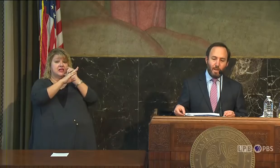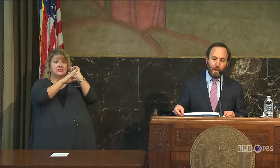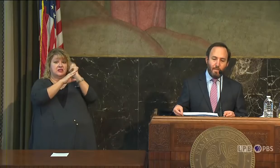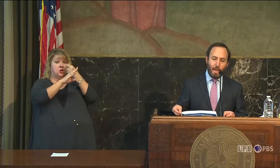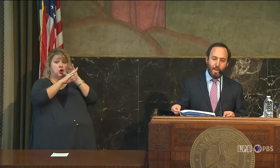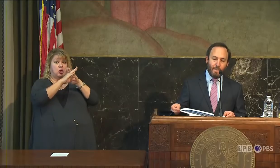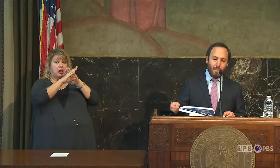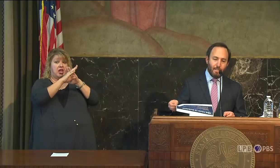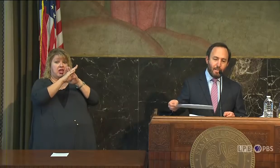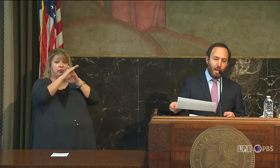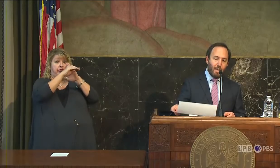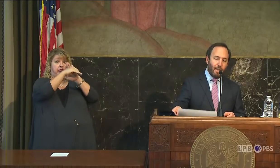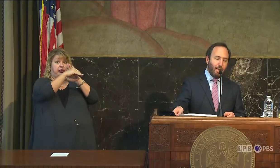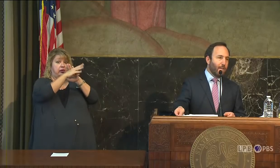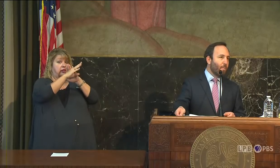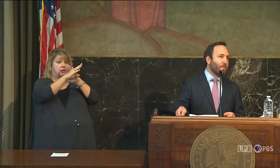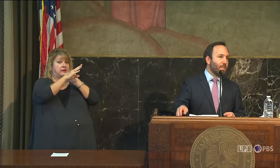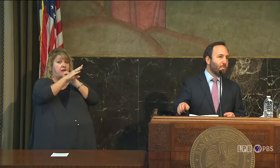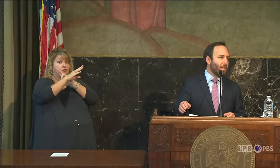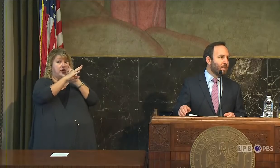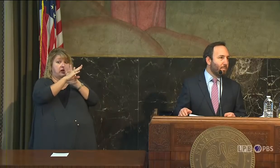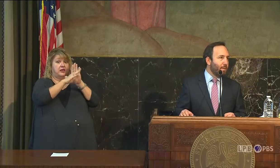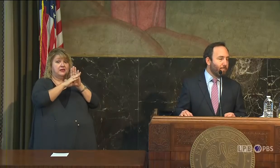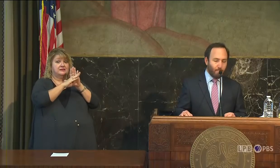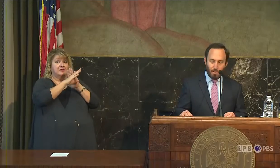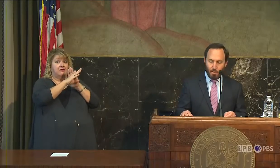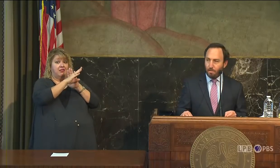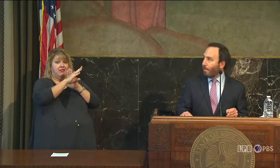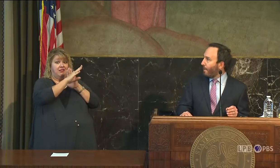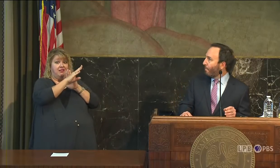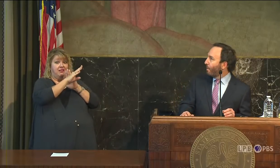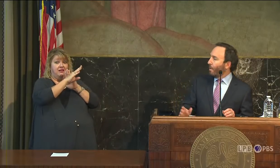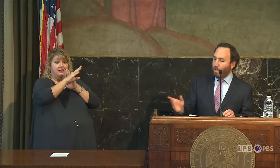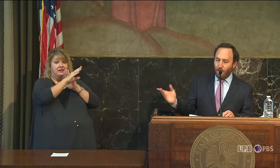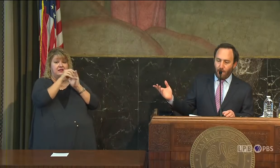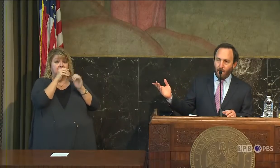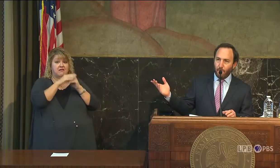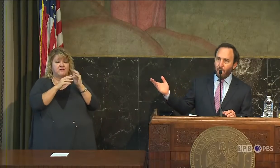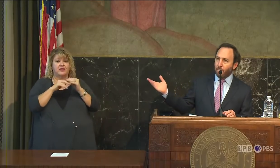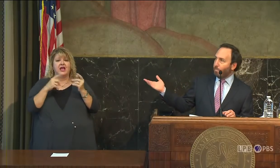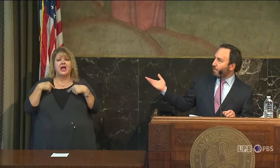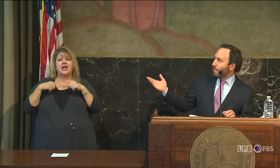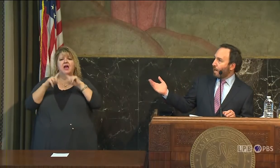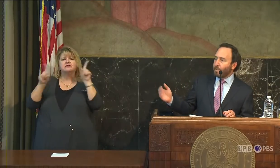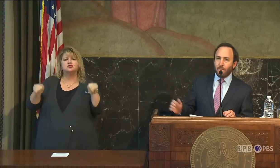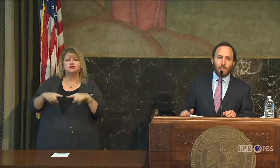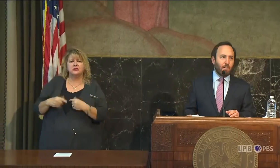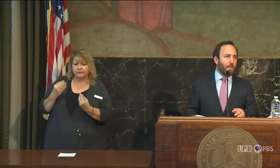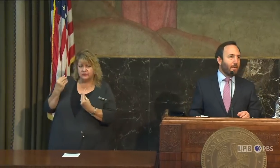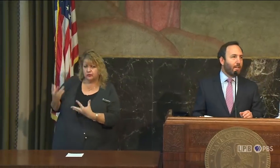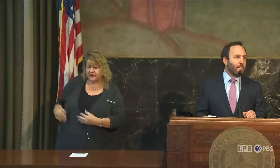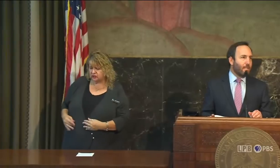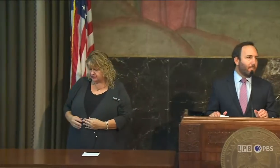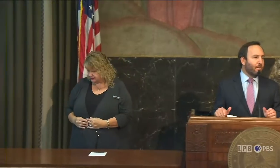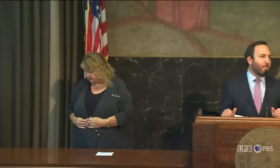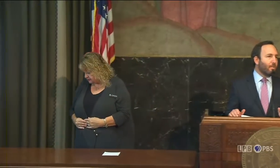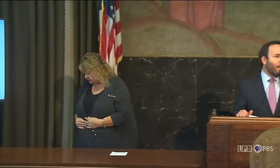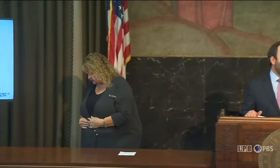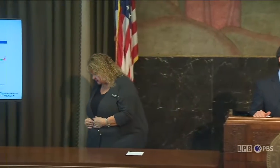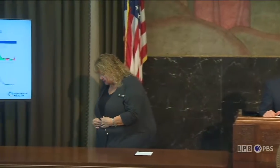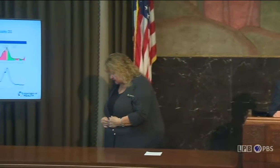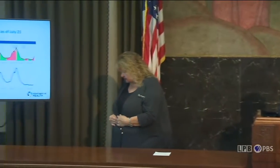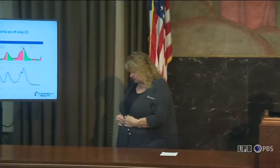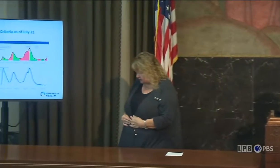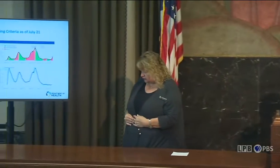upslope, and that is not a comforting place to be right now. The slide that you see right here is a